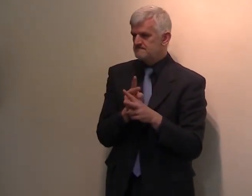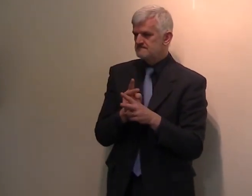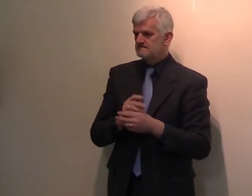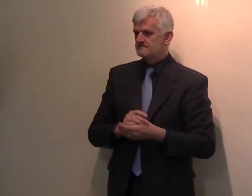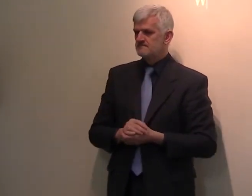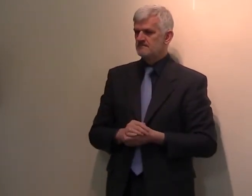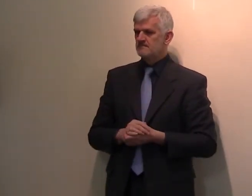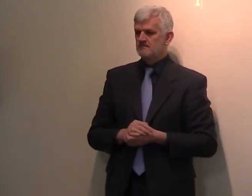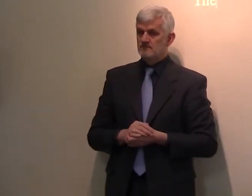Serve the Lord.